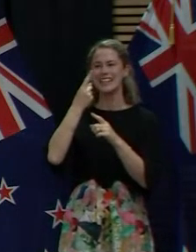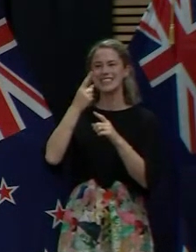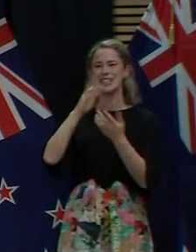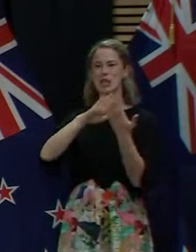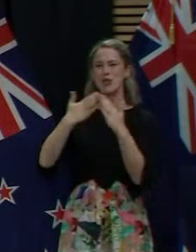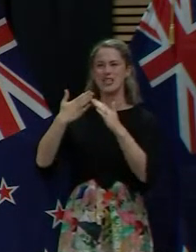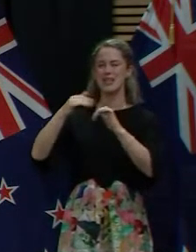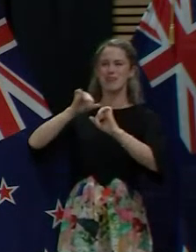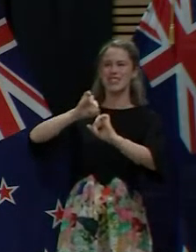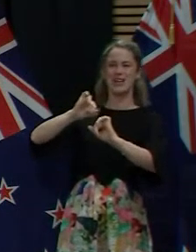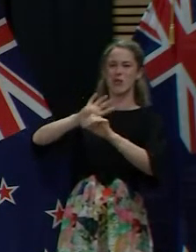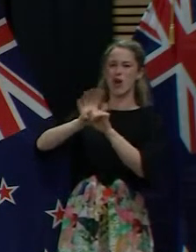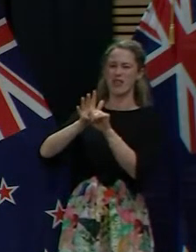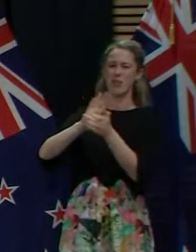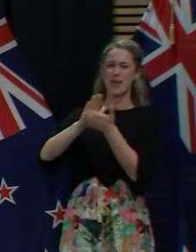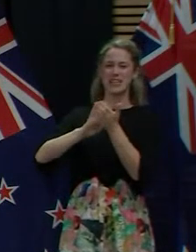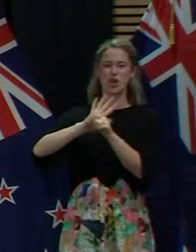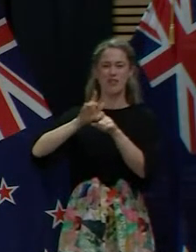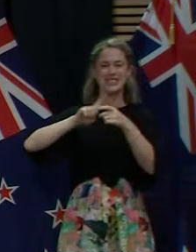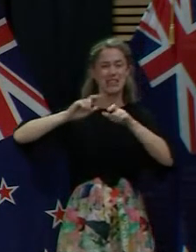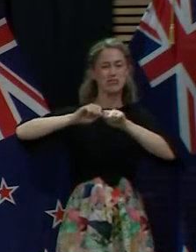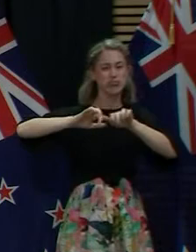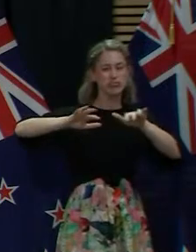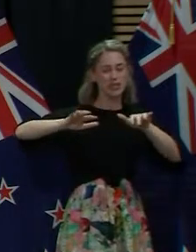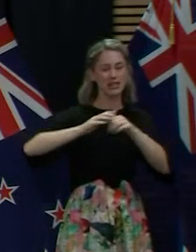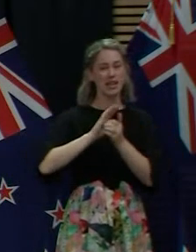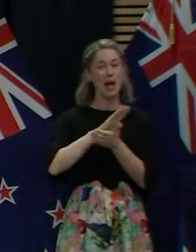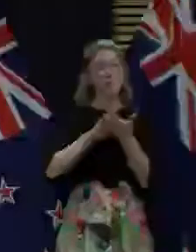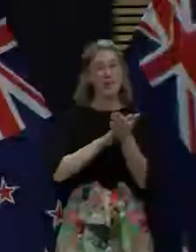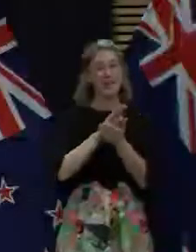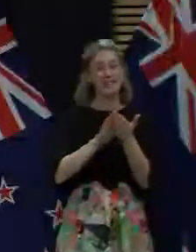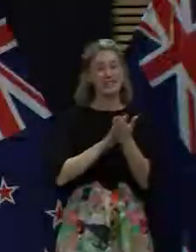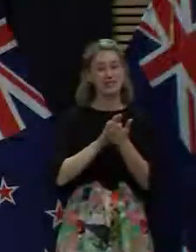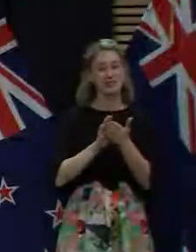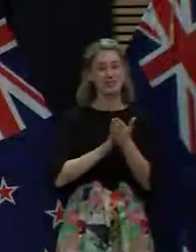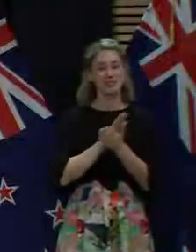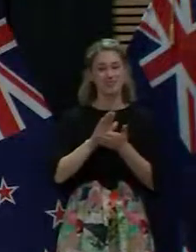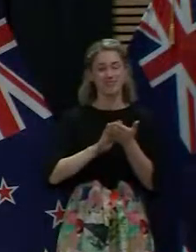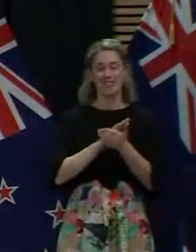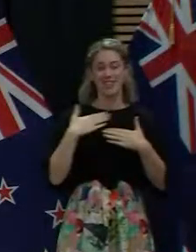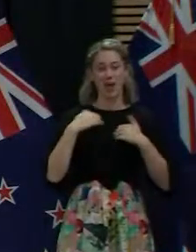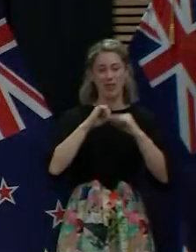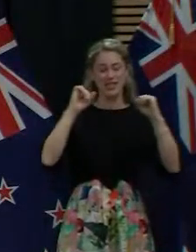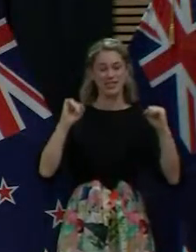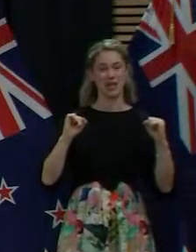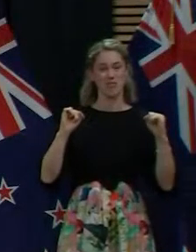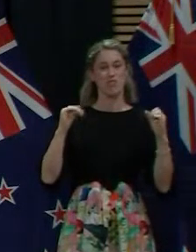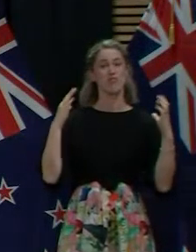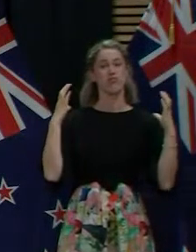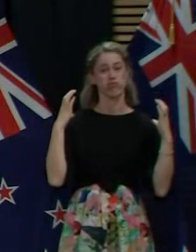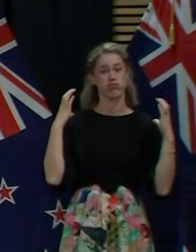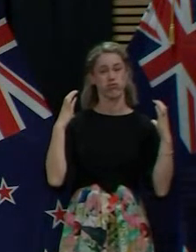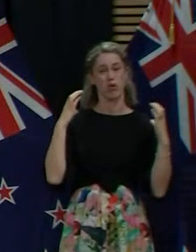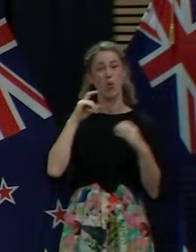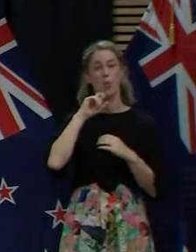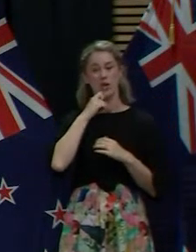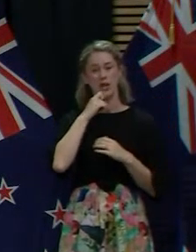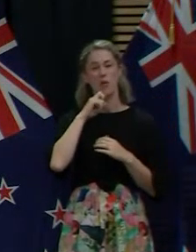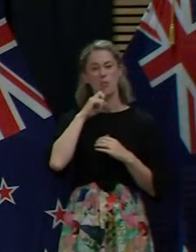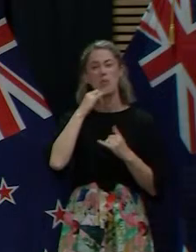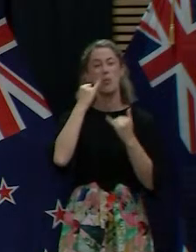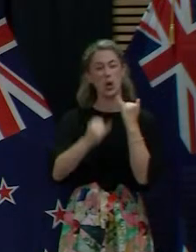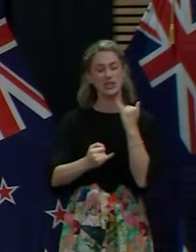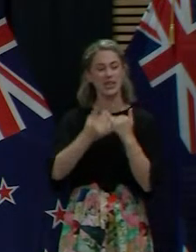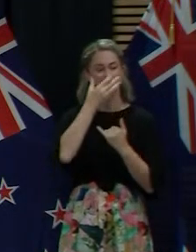achieved. Now, this would likely result in severe health burdens that are, order of magnitude worse than seasonal